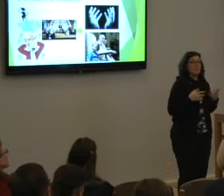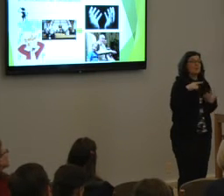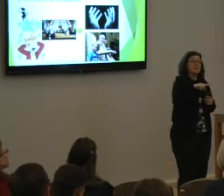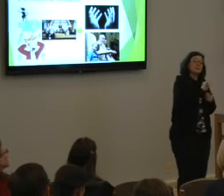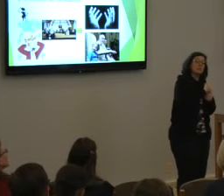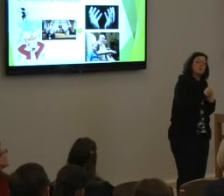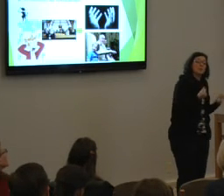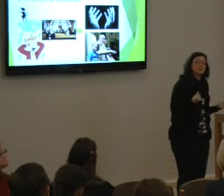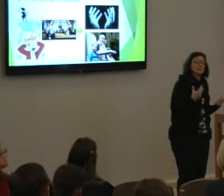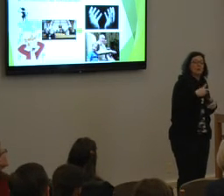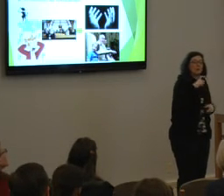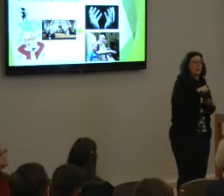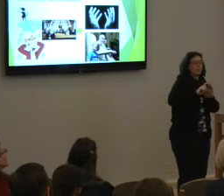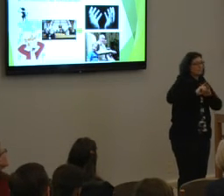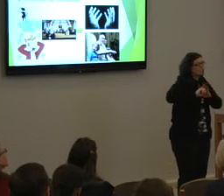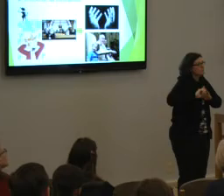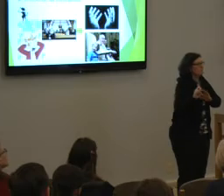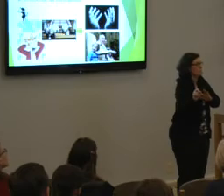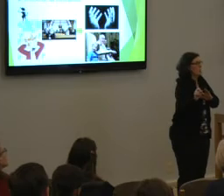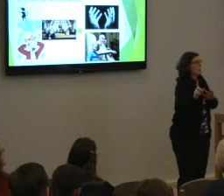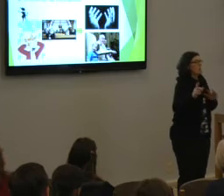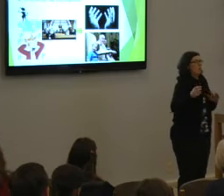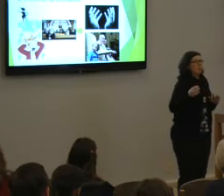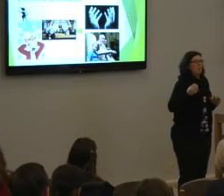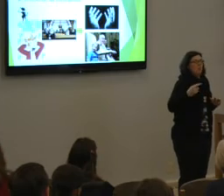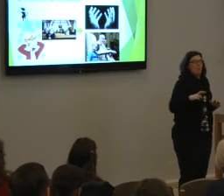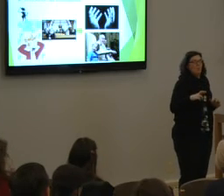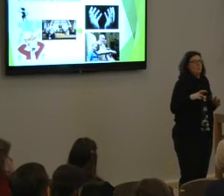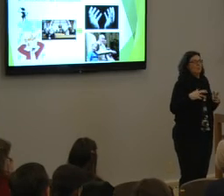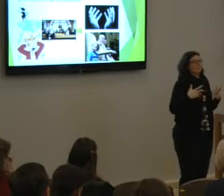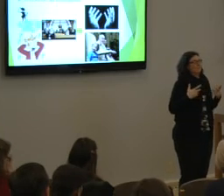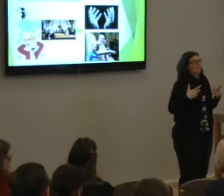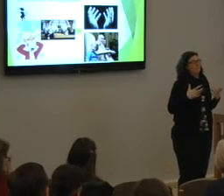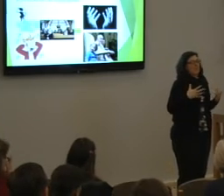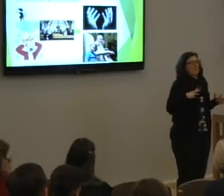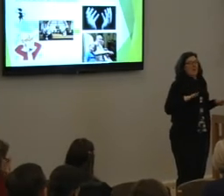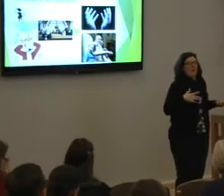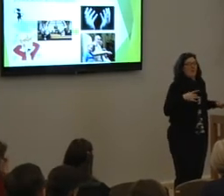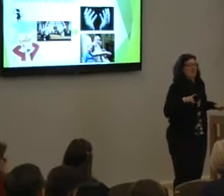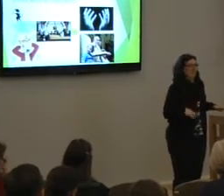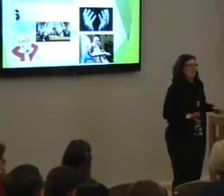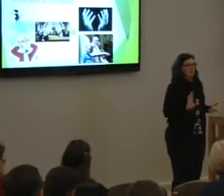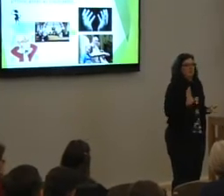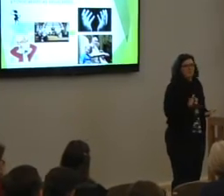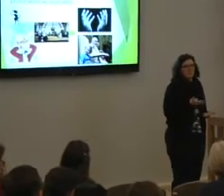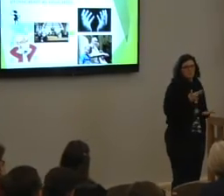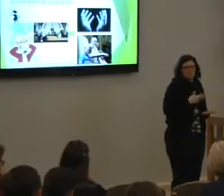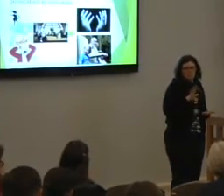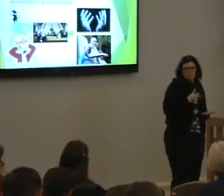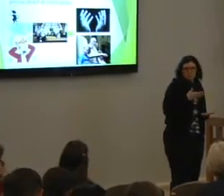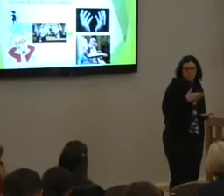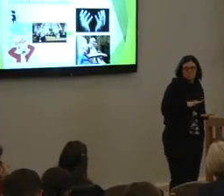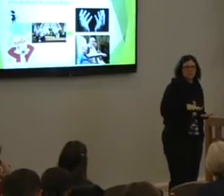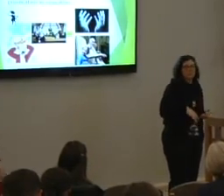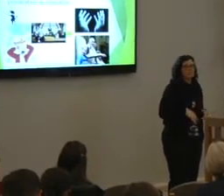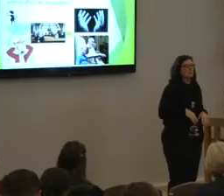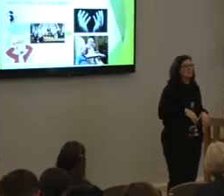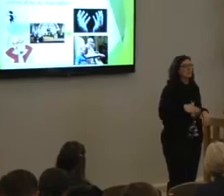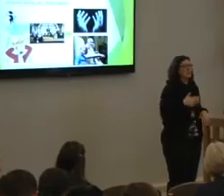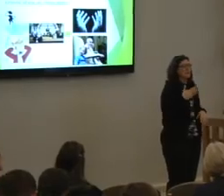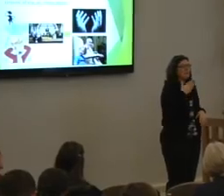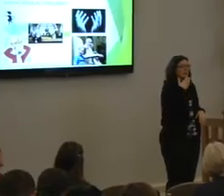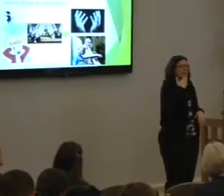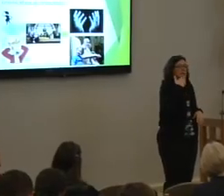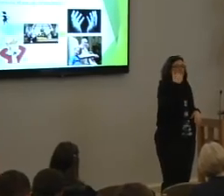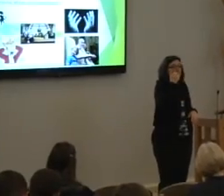or I've got to get out of here, or I don't like this music or something. And in the best of what's happening